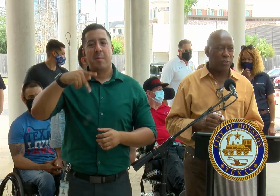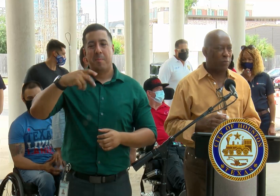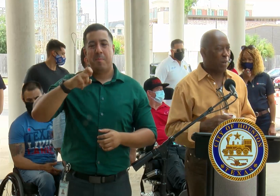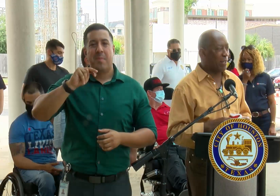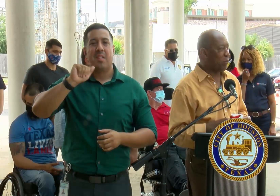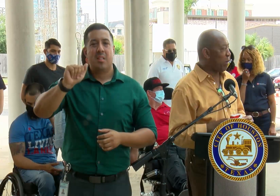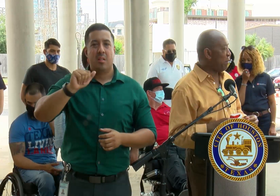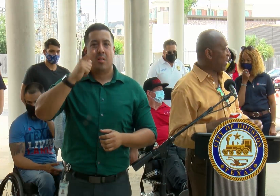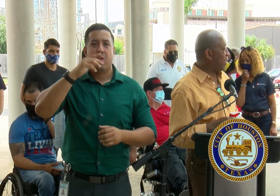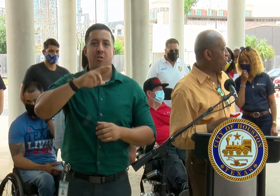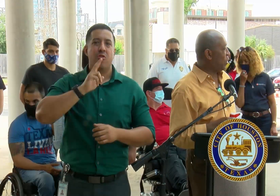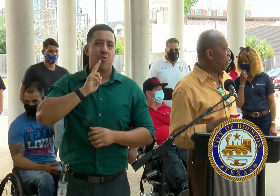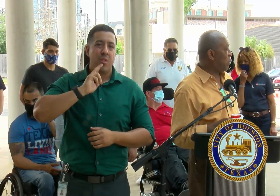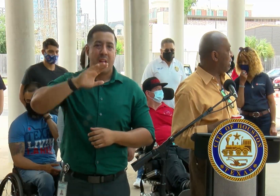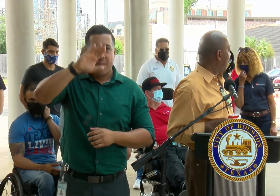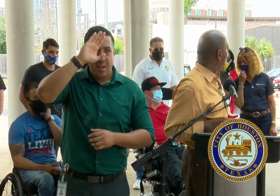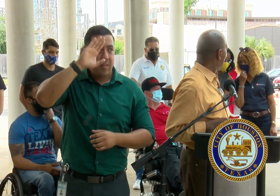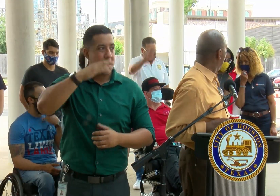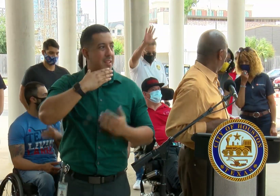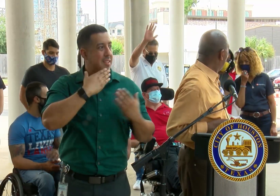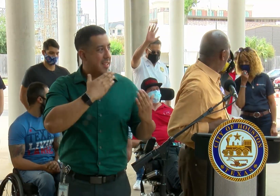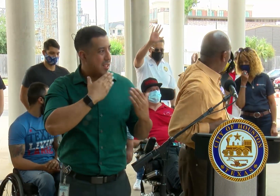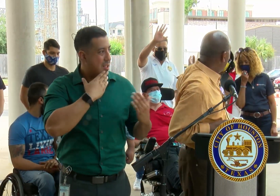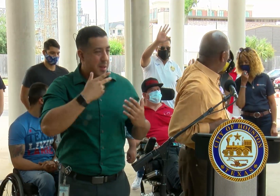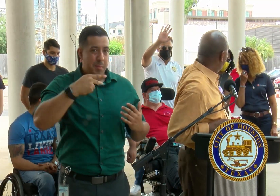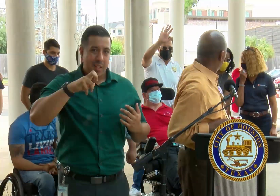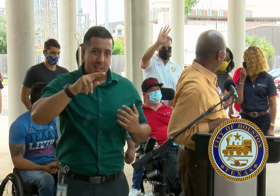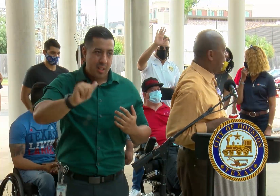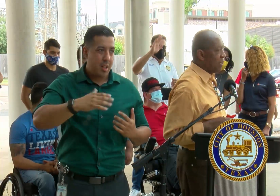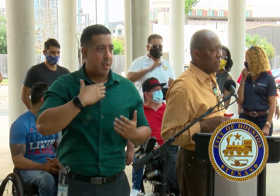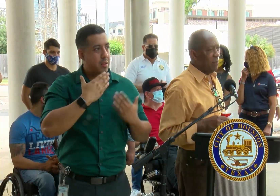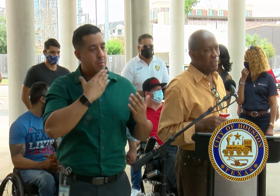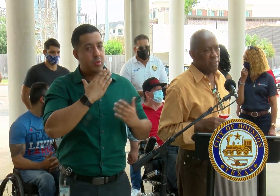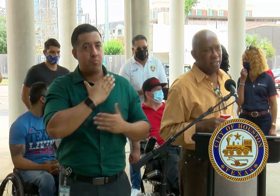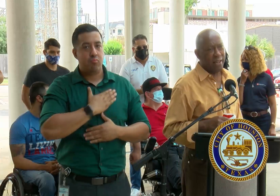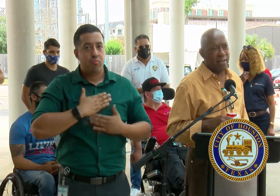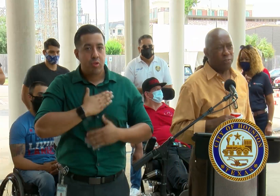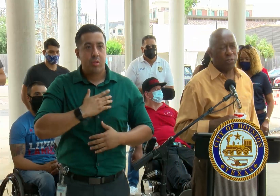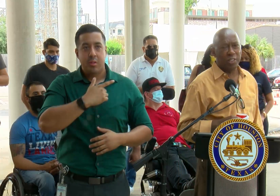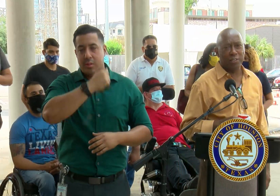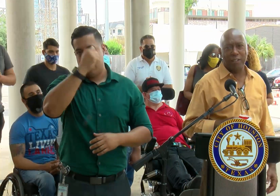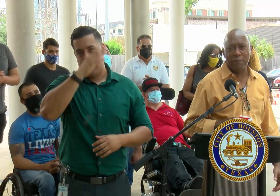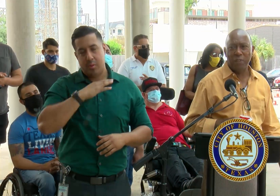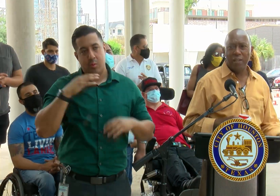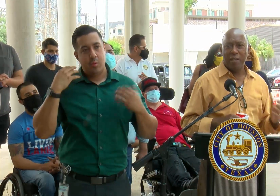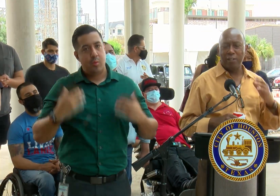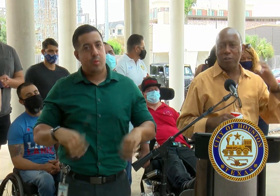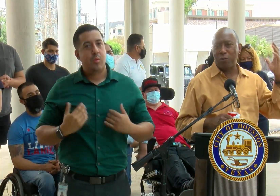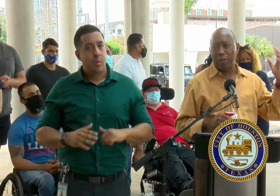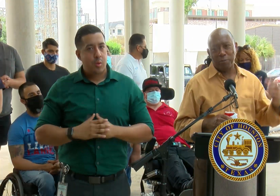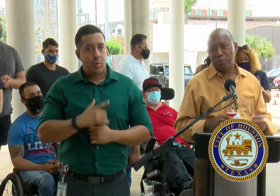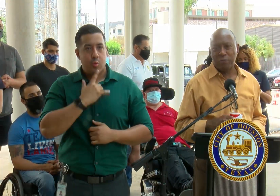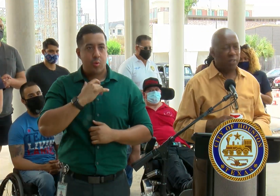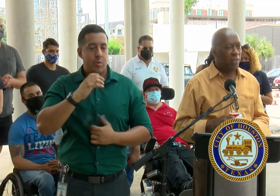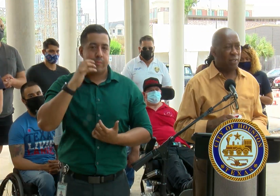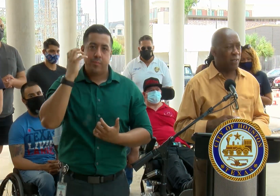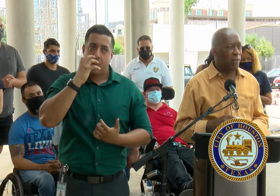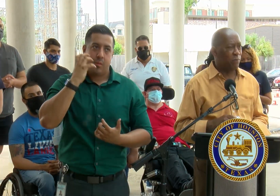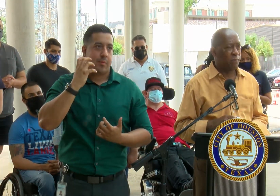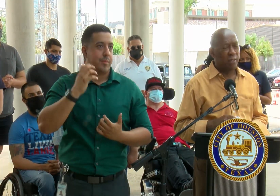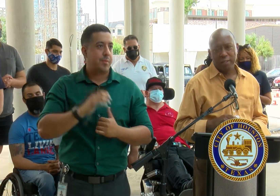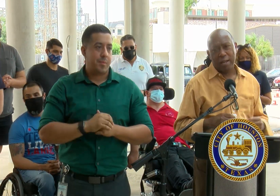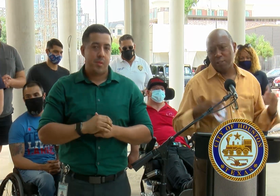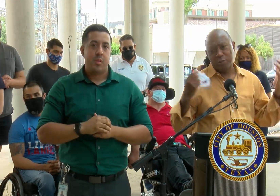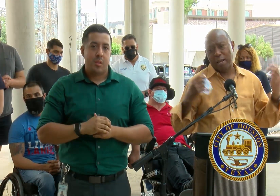the Houston Fire Department. Thank you, Chief Pena. You know, really appreciate this guy who's just an incredible,